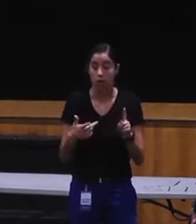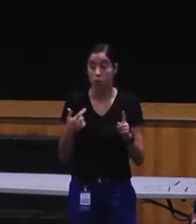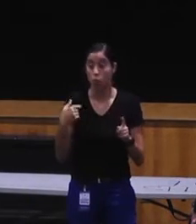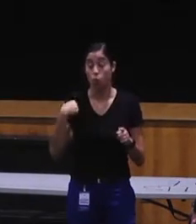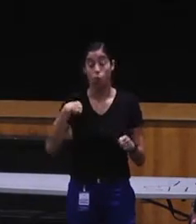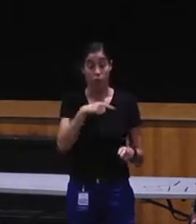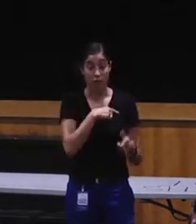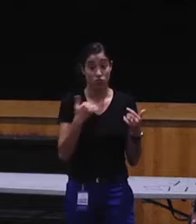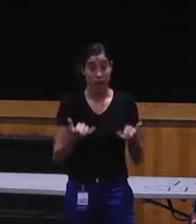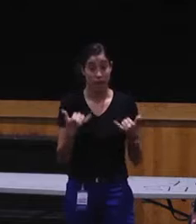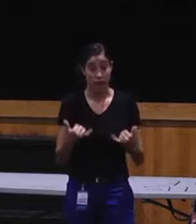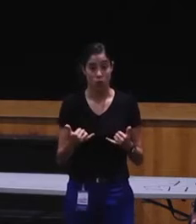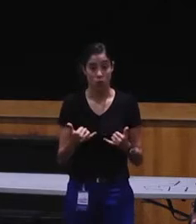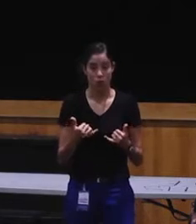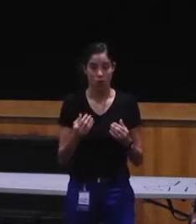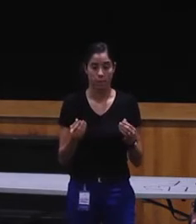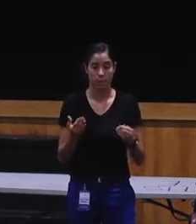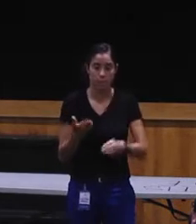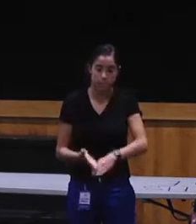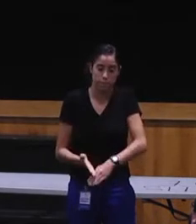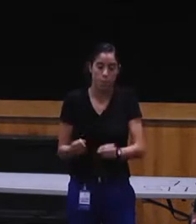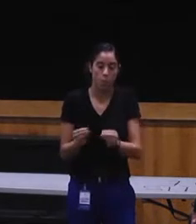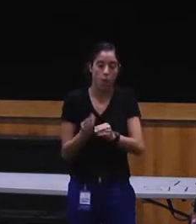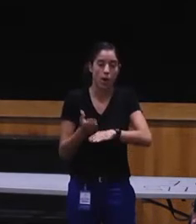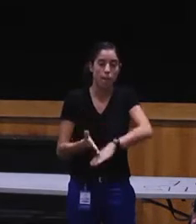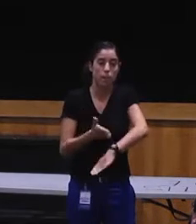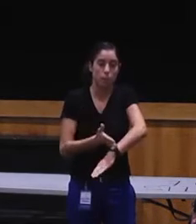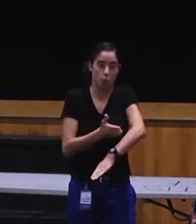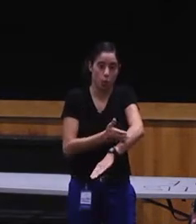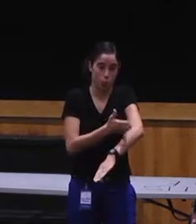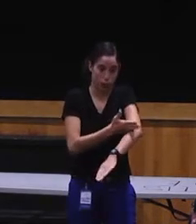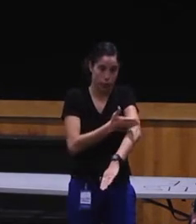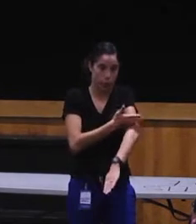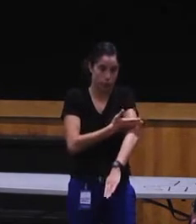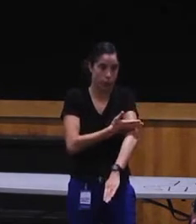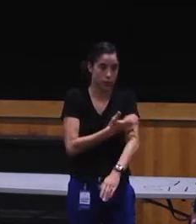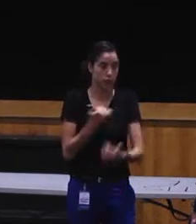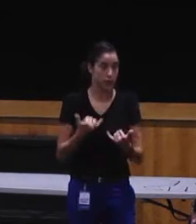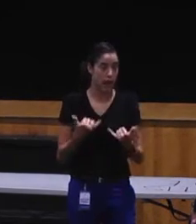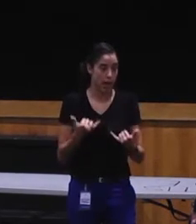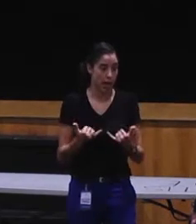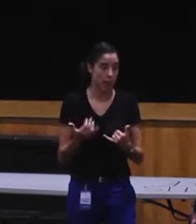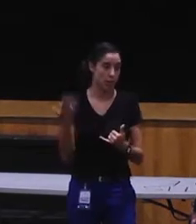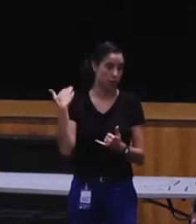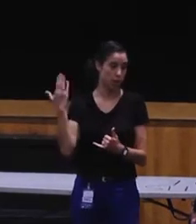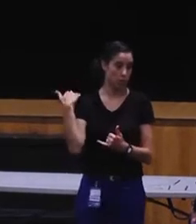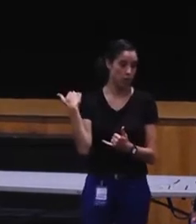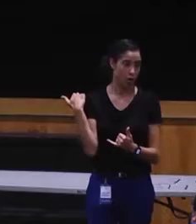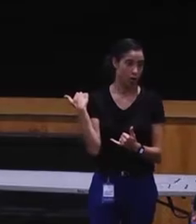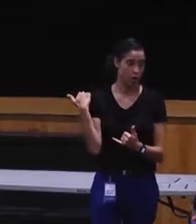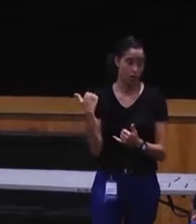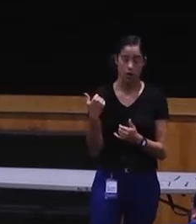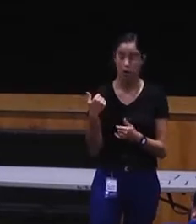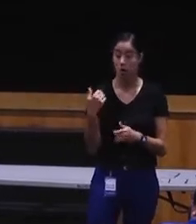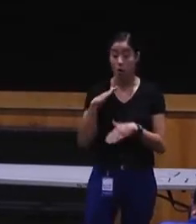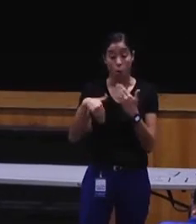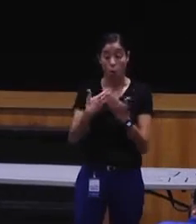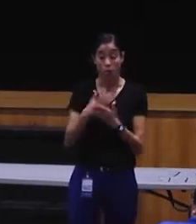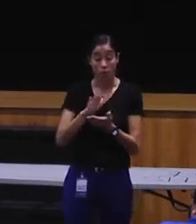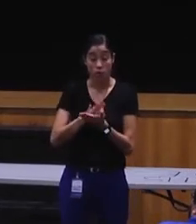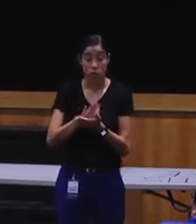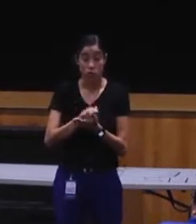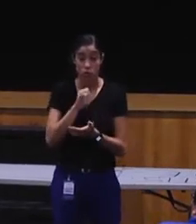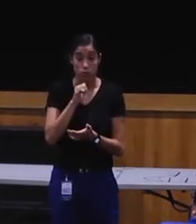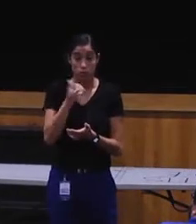we were 2 years ago in an environment that is increasingly challenging for us. When our schools were built, they weren't built with